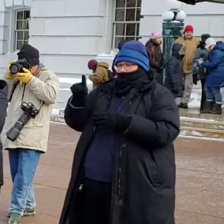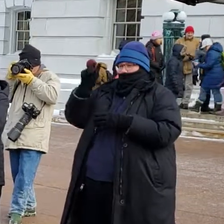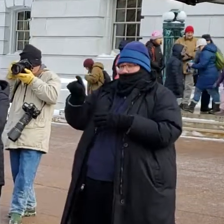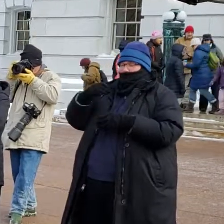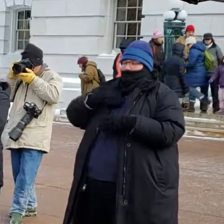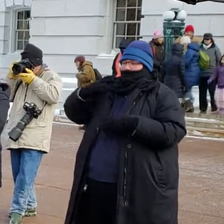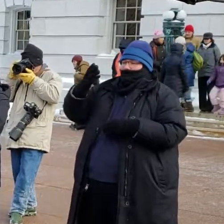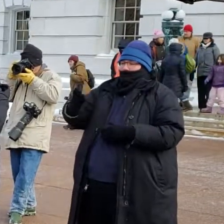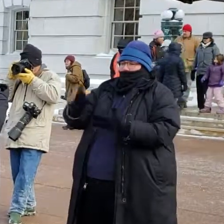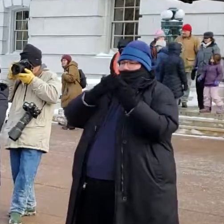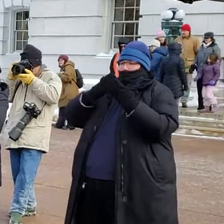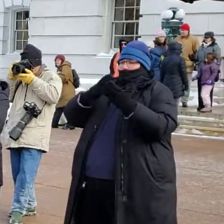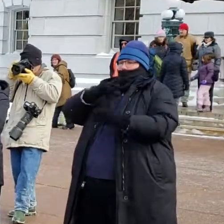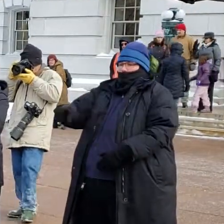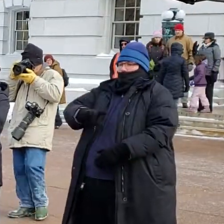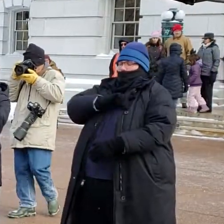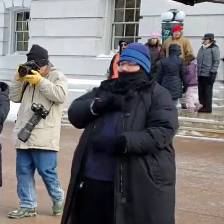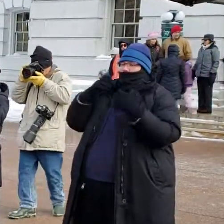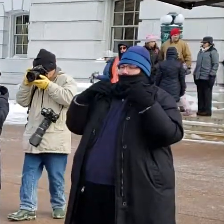including abortion,